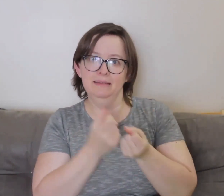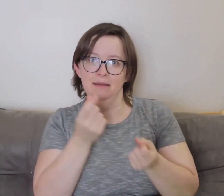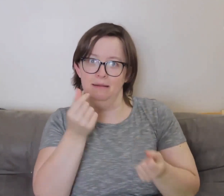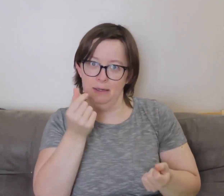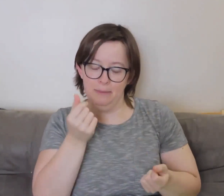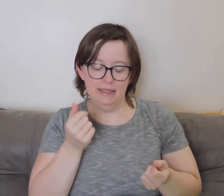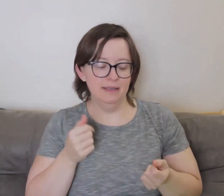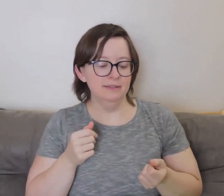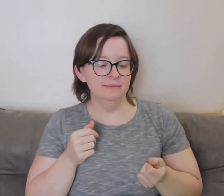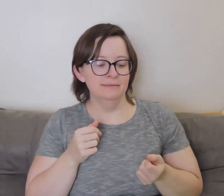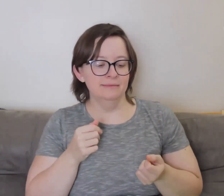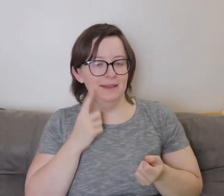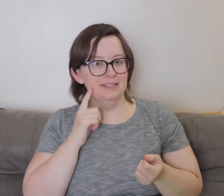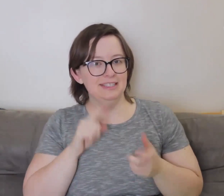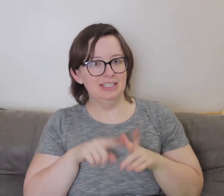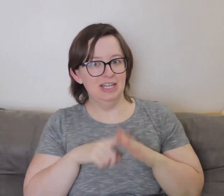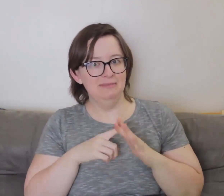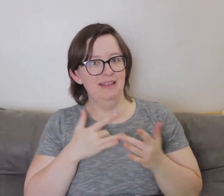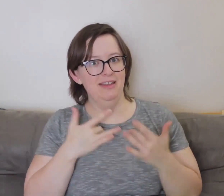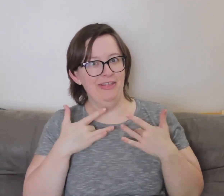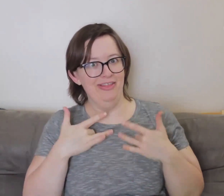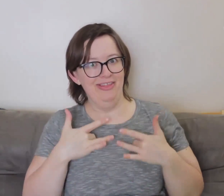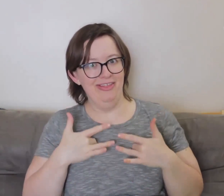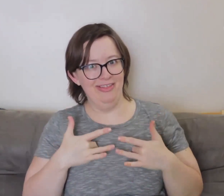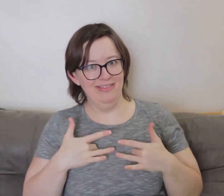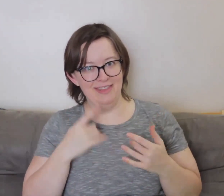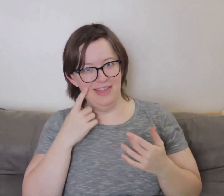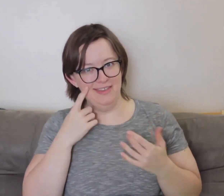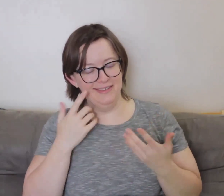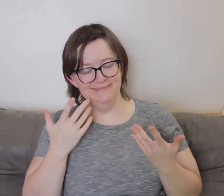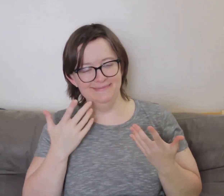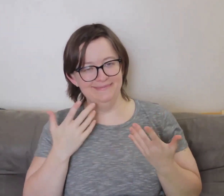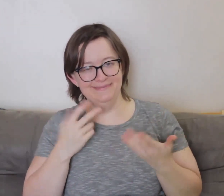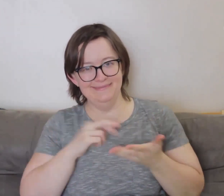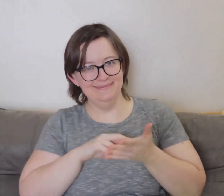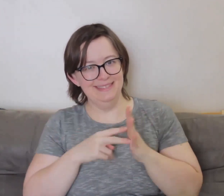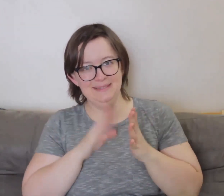I tried to breastfeed with some support,